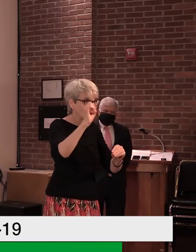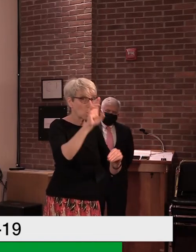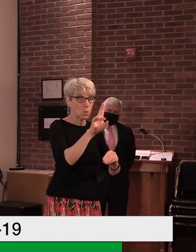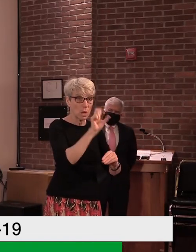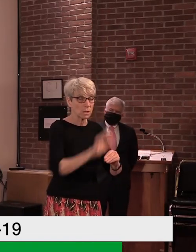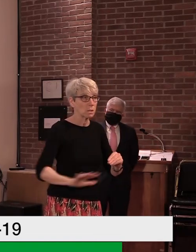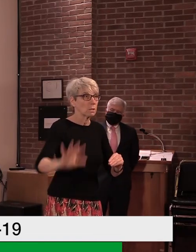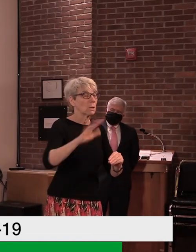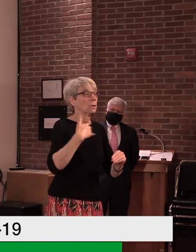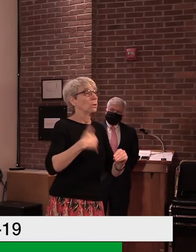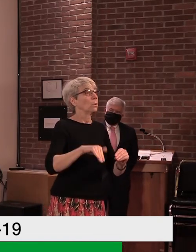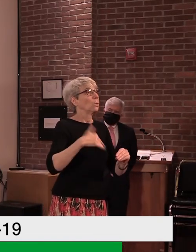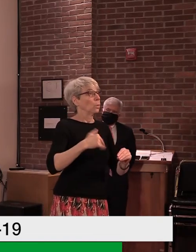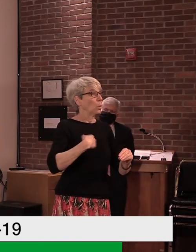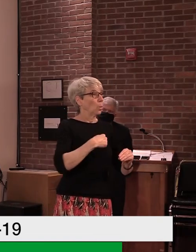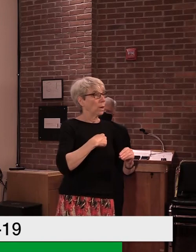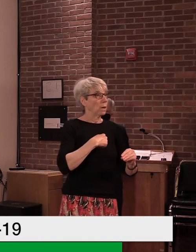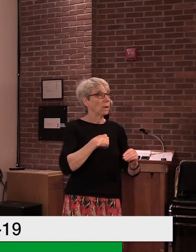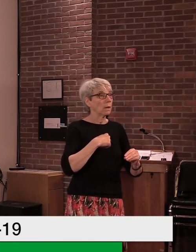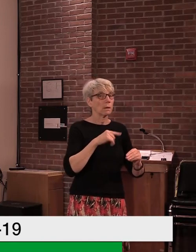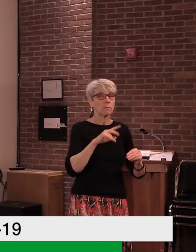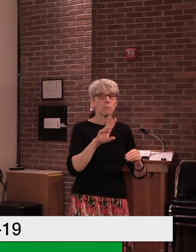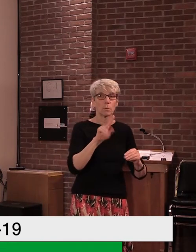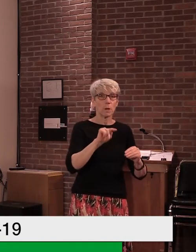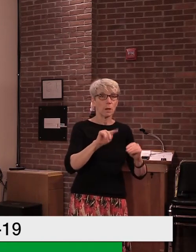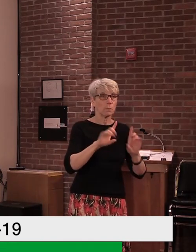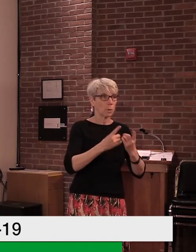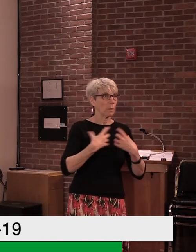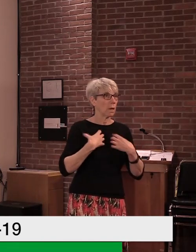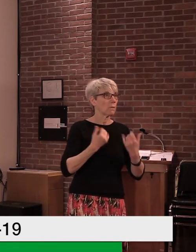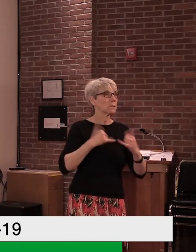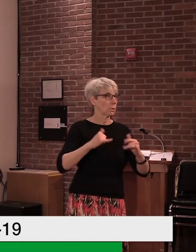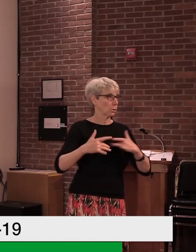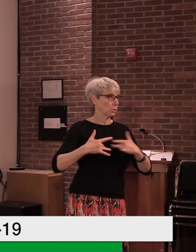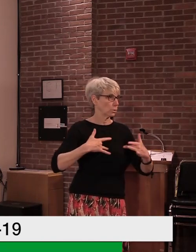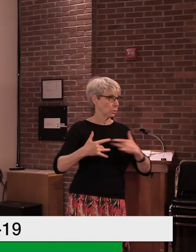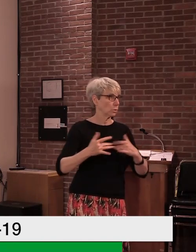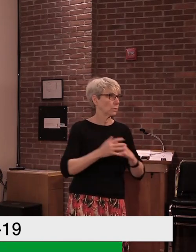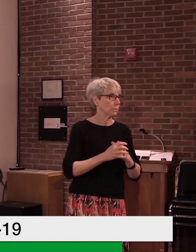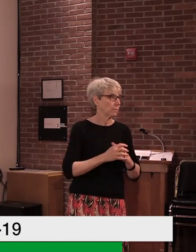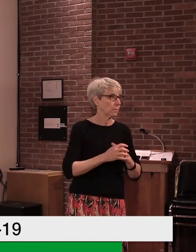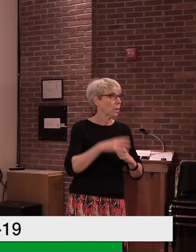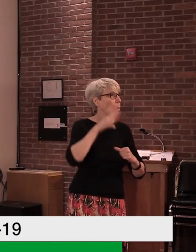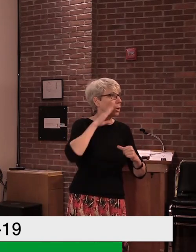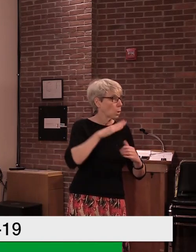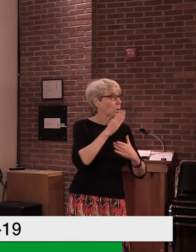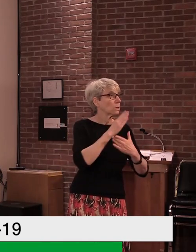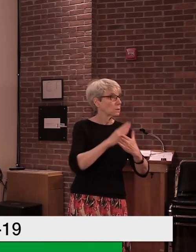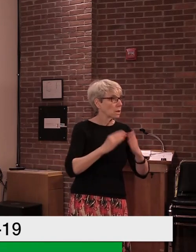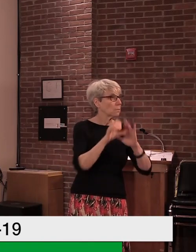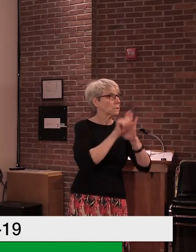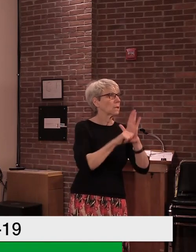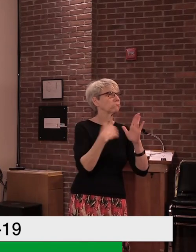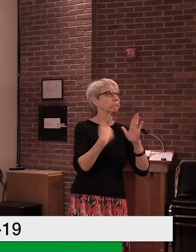Health. We empathize greatly with those parts of the country that are less fortunate than Vermont at this